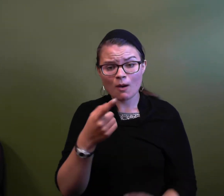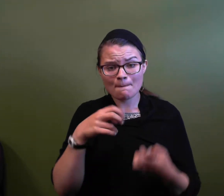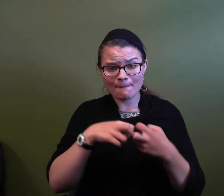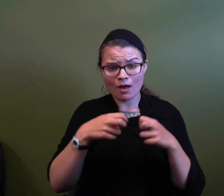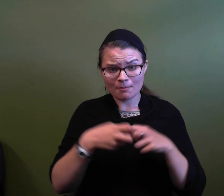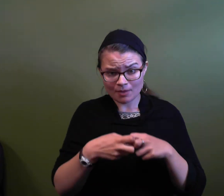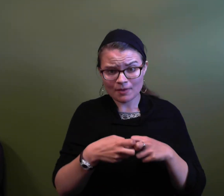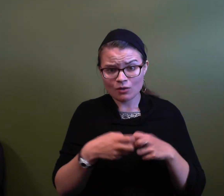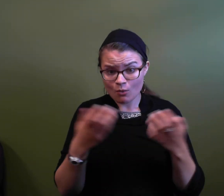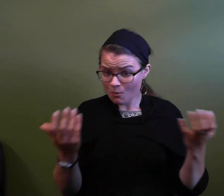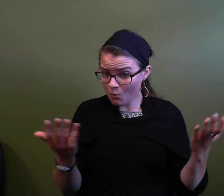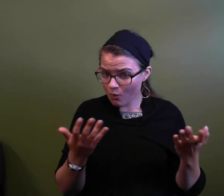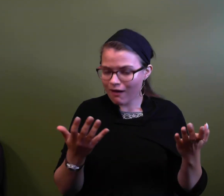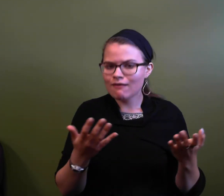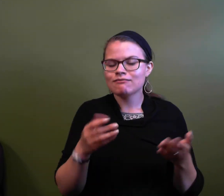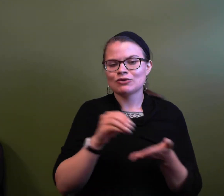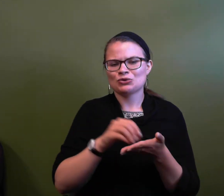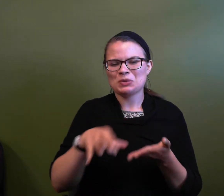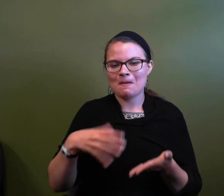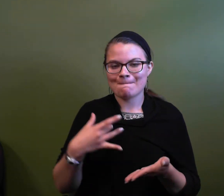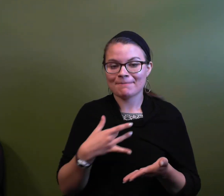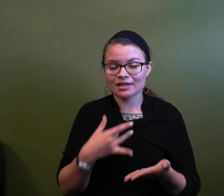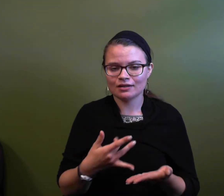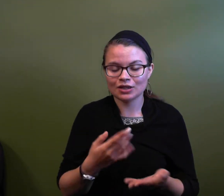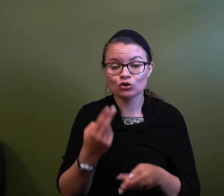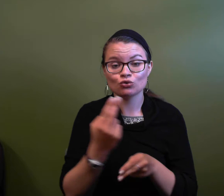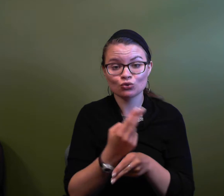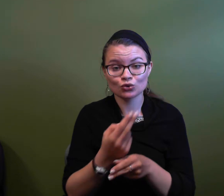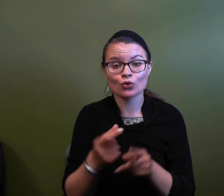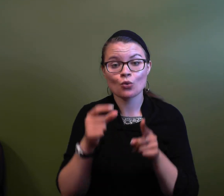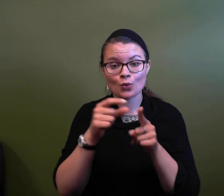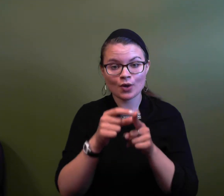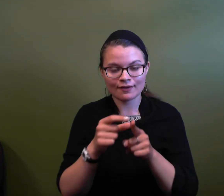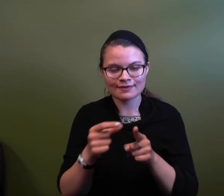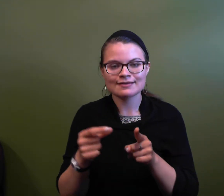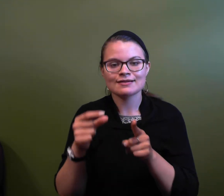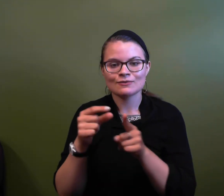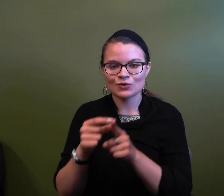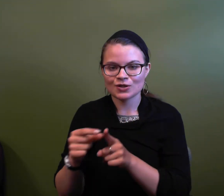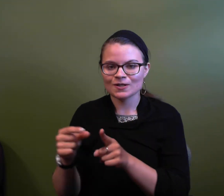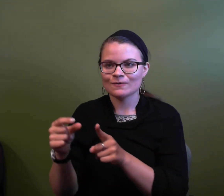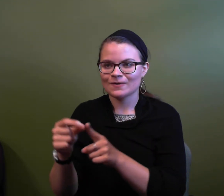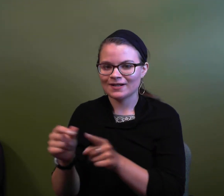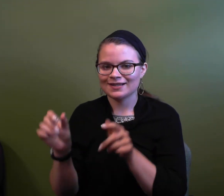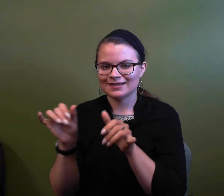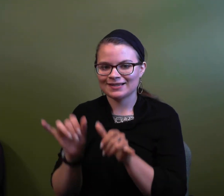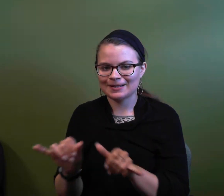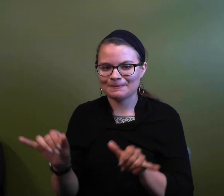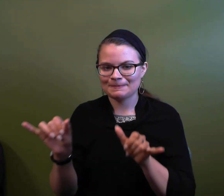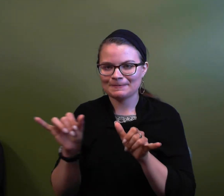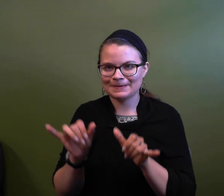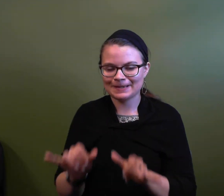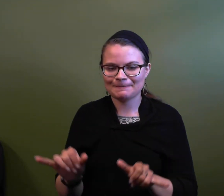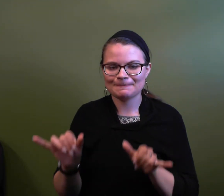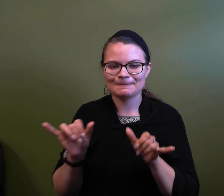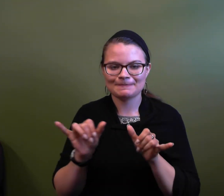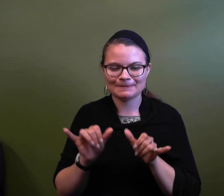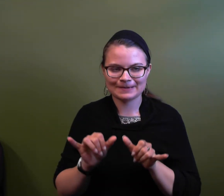same word again and again and again in every sentence. This does not help you with your marks. It's better to use different